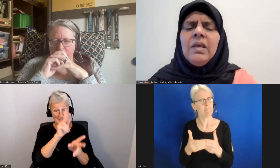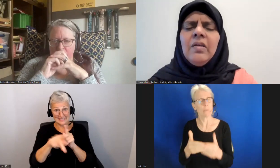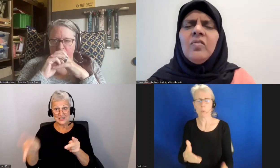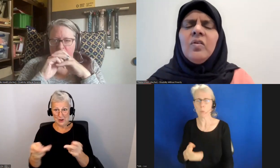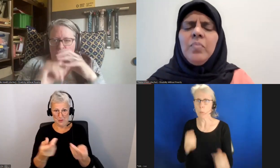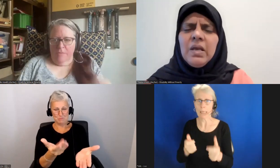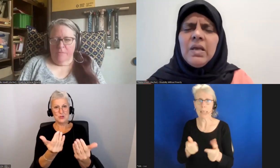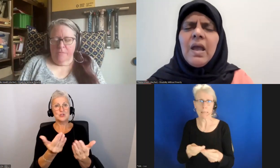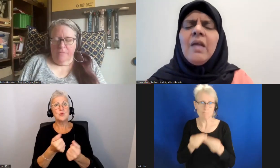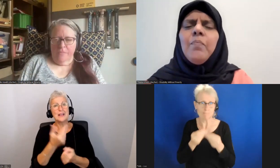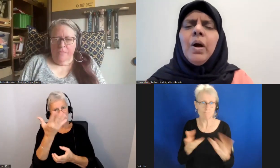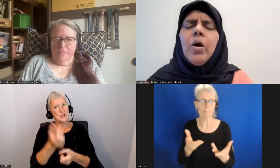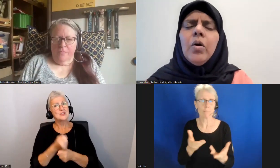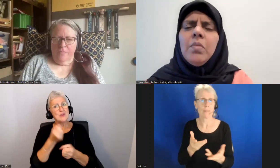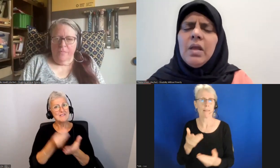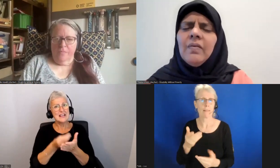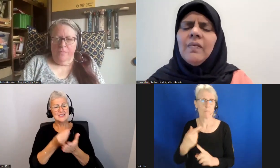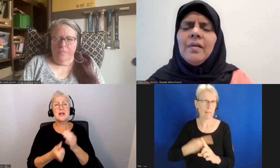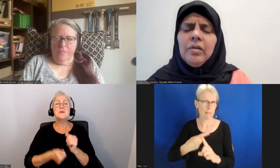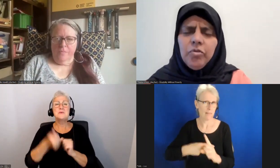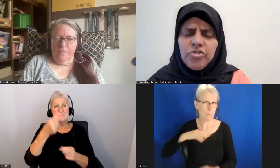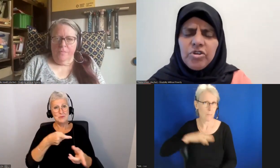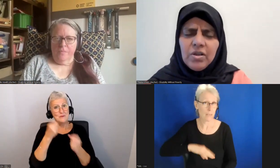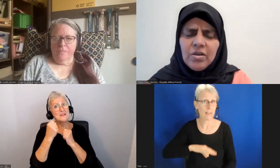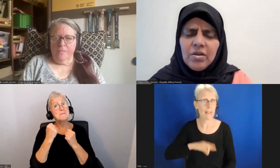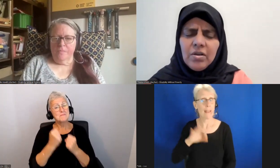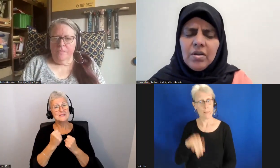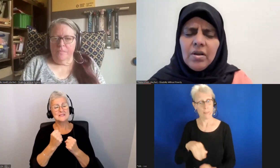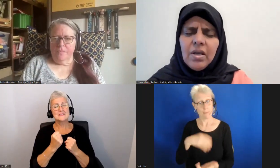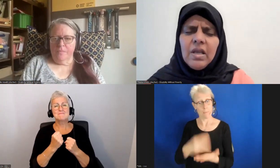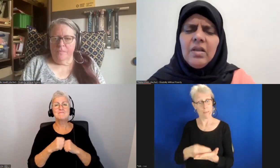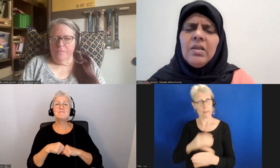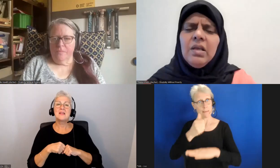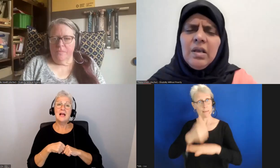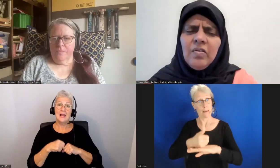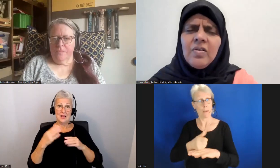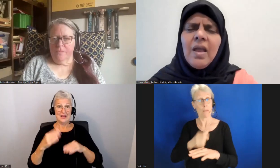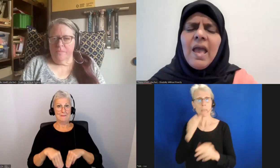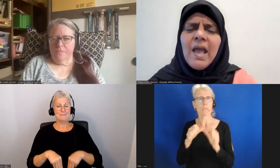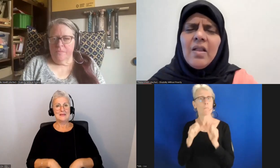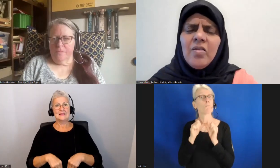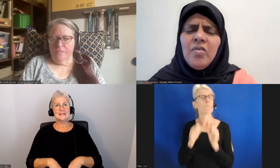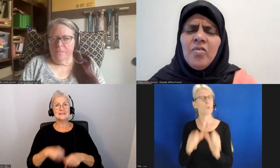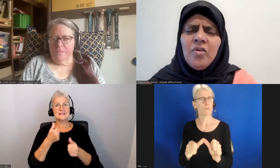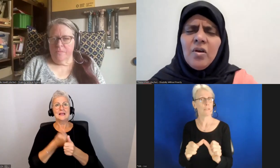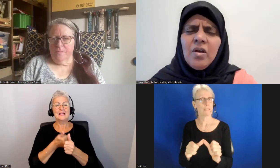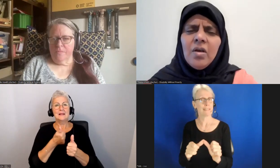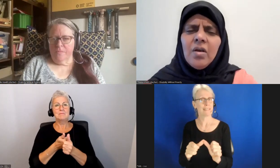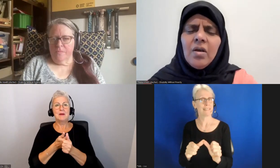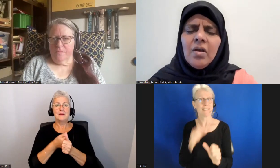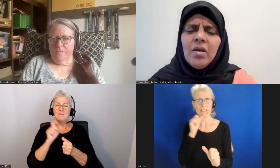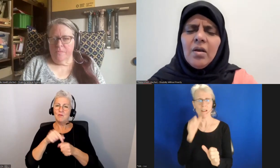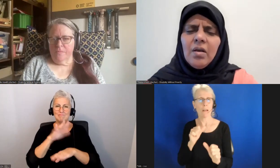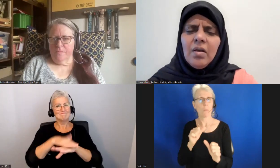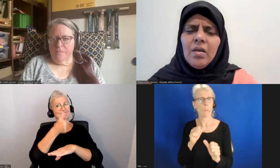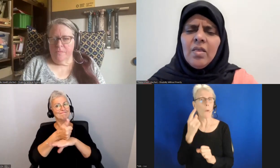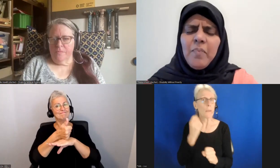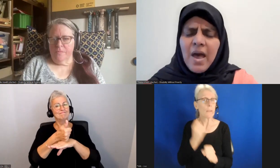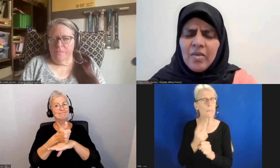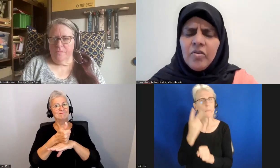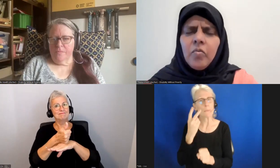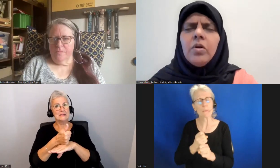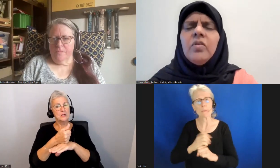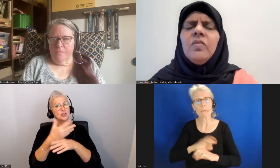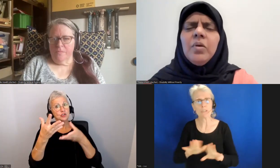And it needs to be a permanent solution. It needs to end